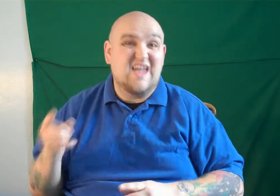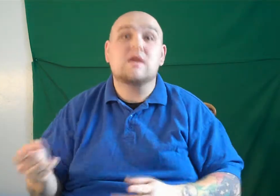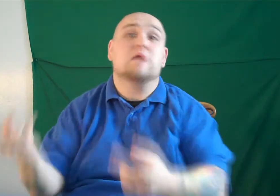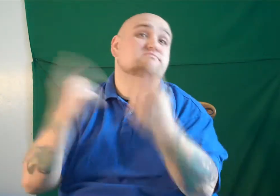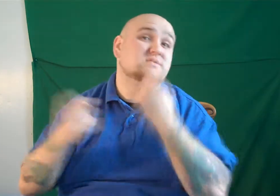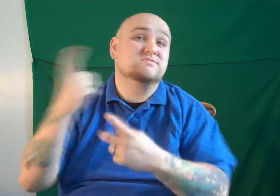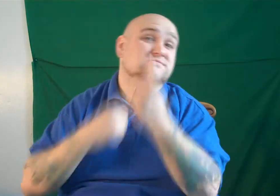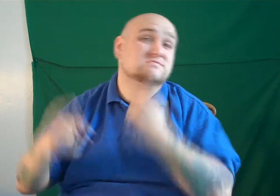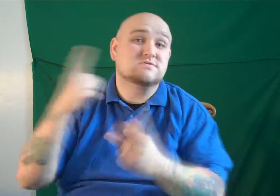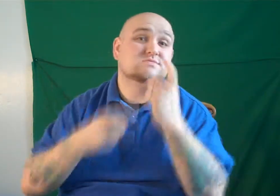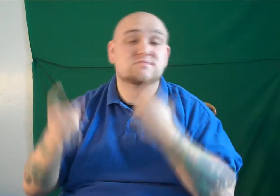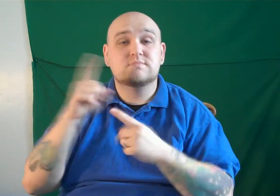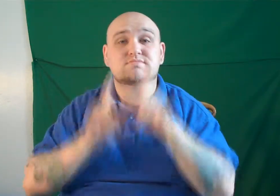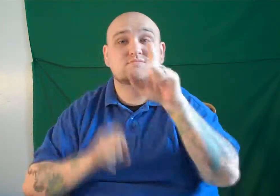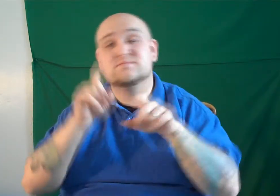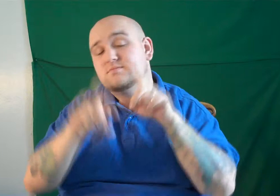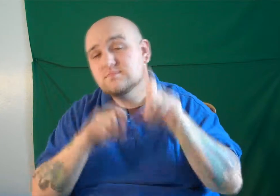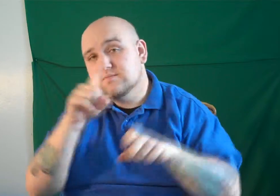is attending a deaf event beneficial to you?